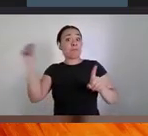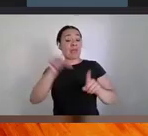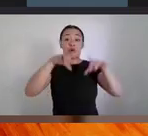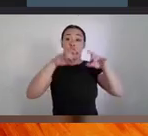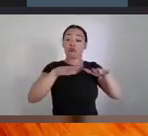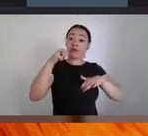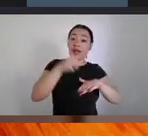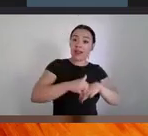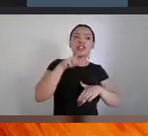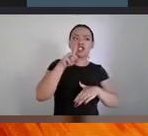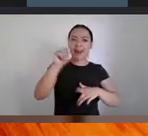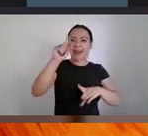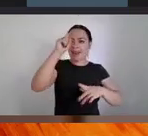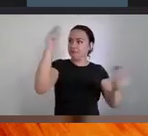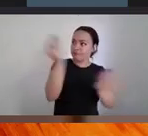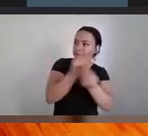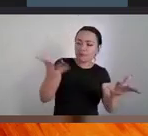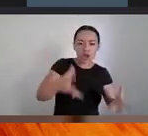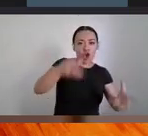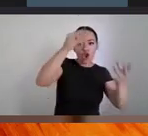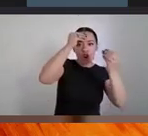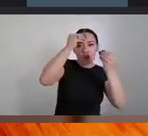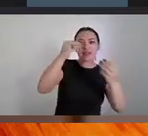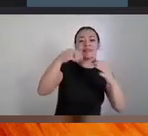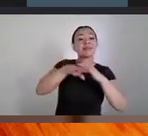through community workshops across the Northern Territory.